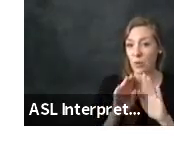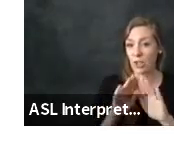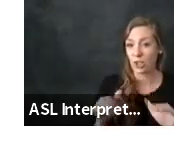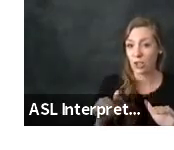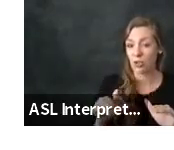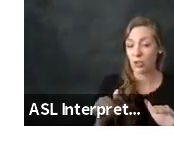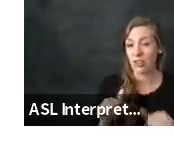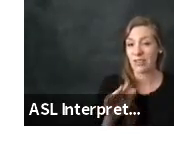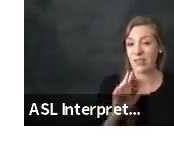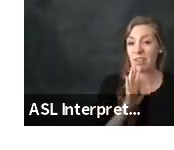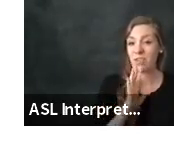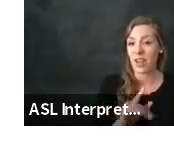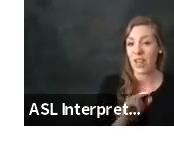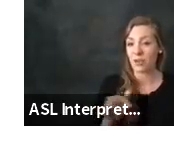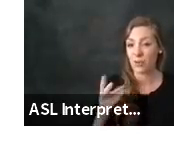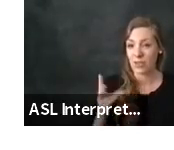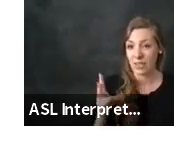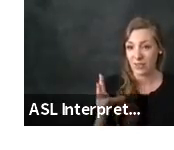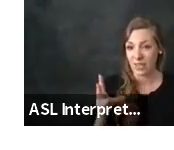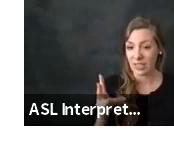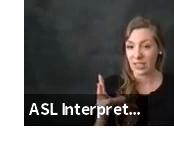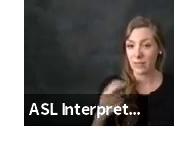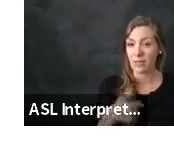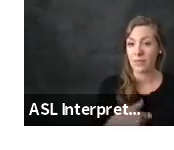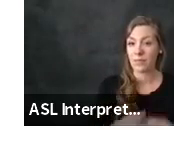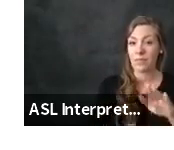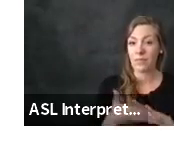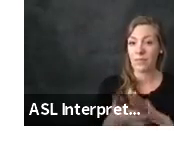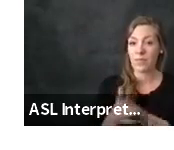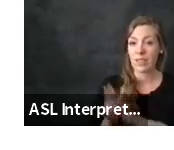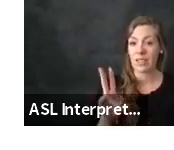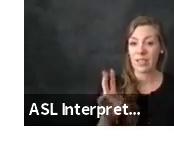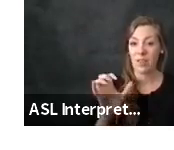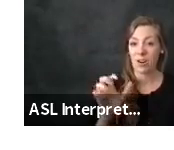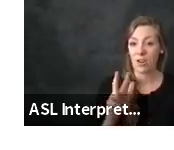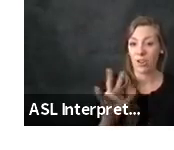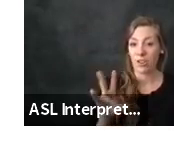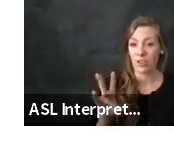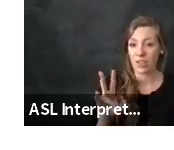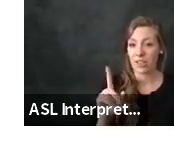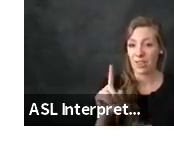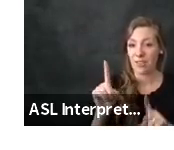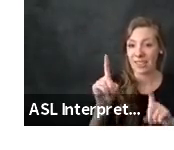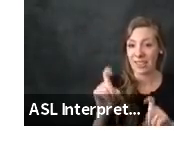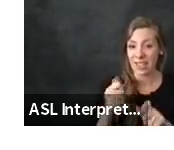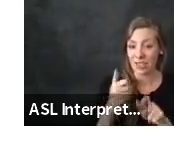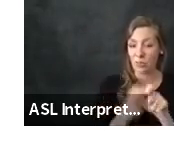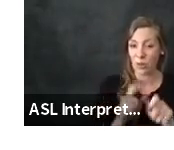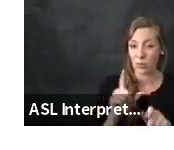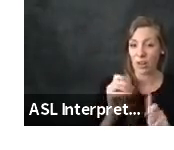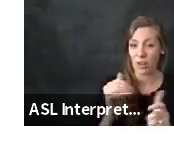to 17. We're conducting 737